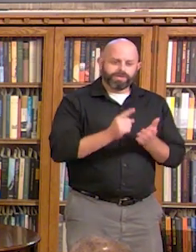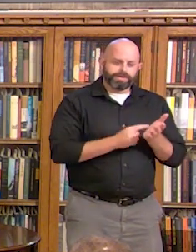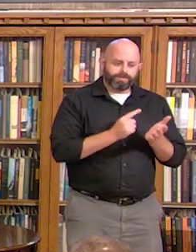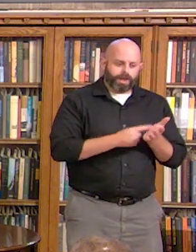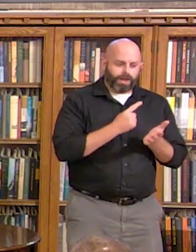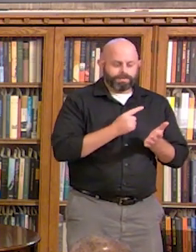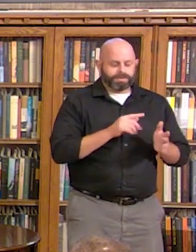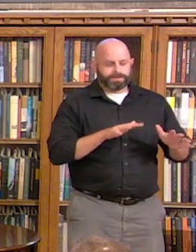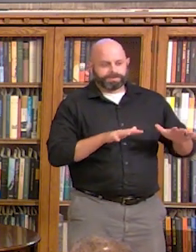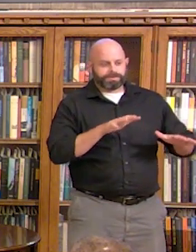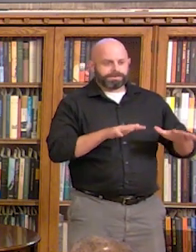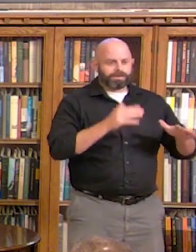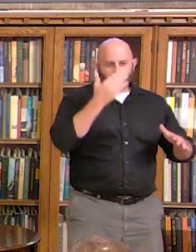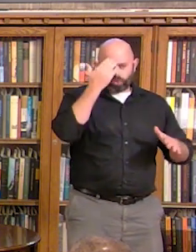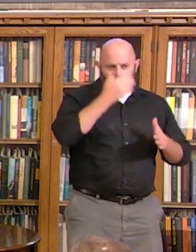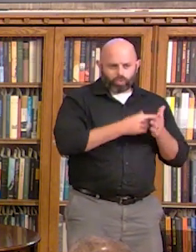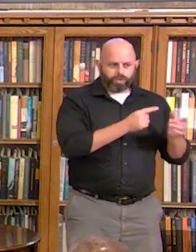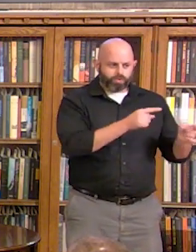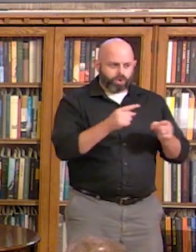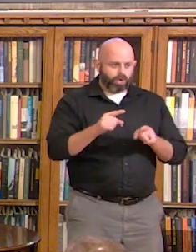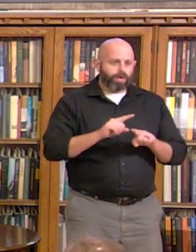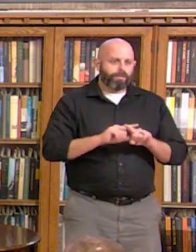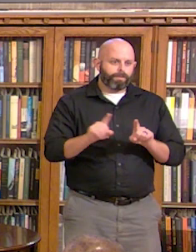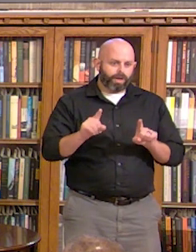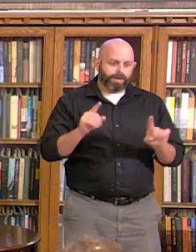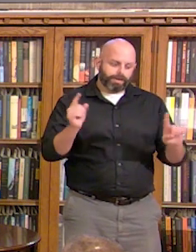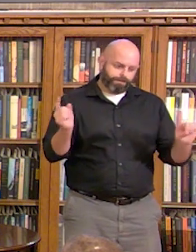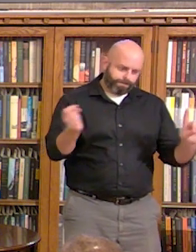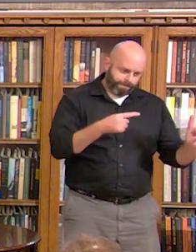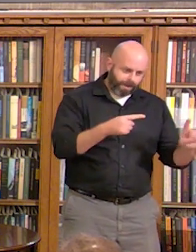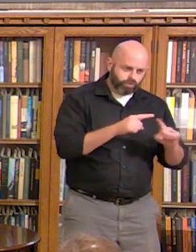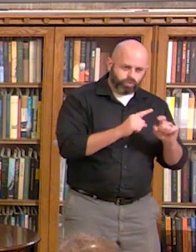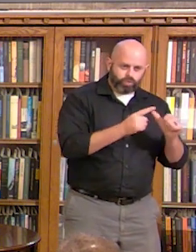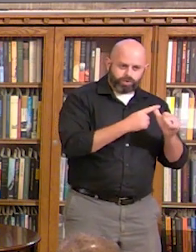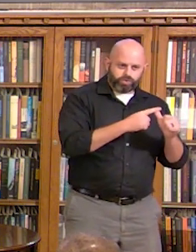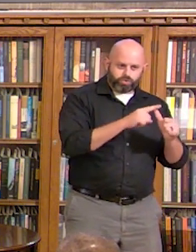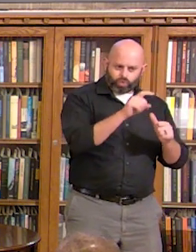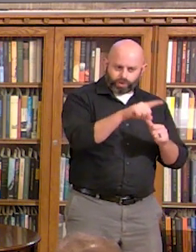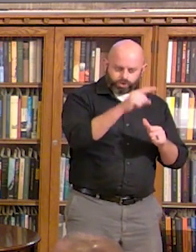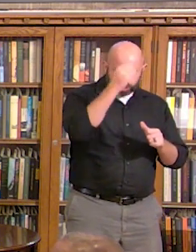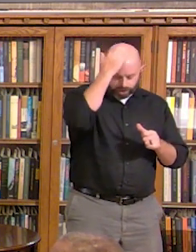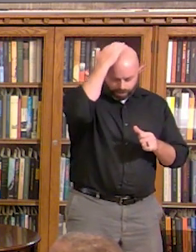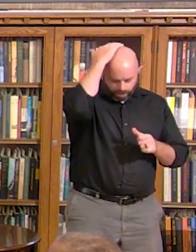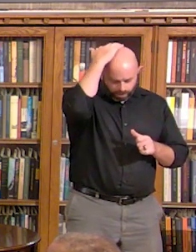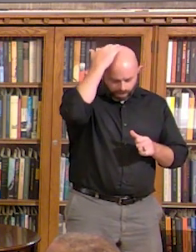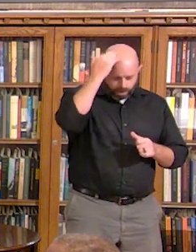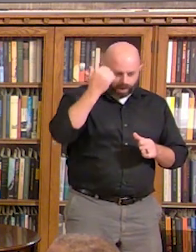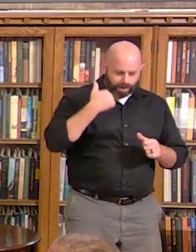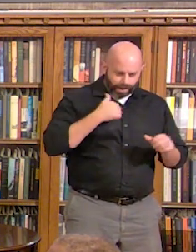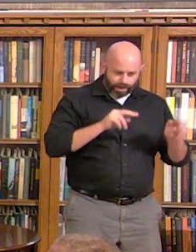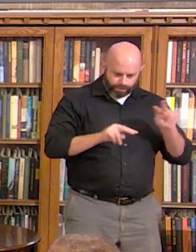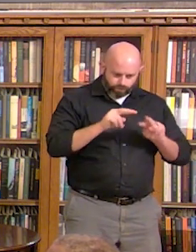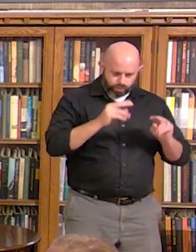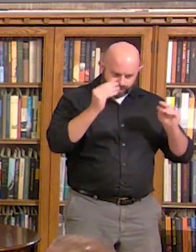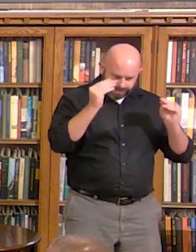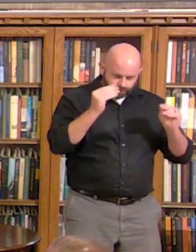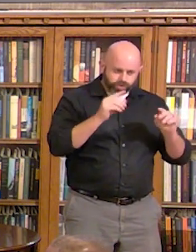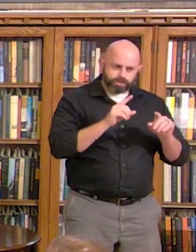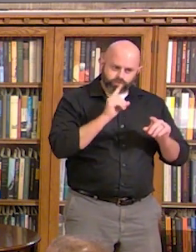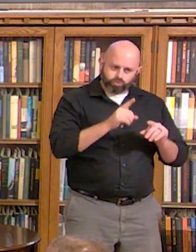mind field and you don't even know it but um to get back to the original question because I view teaching as a